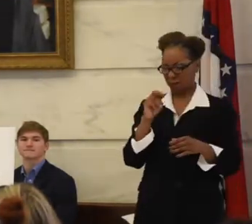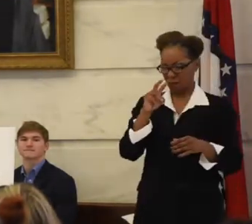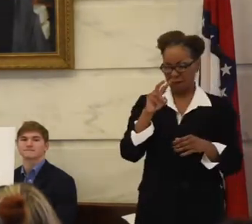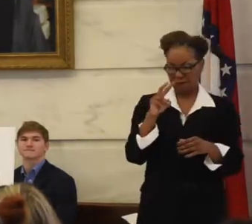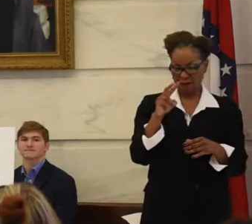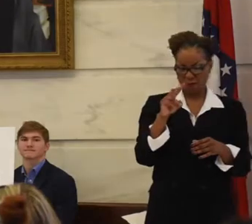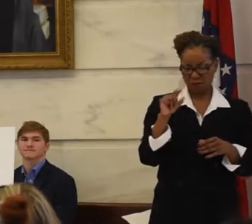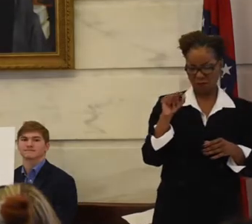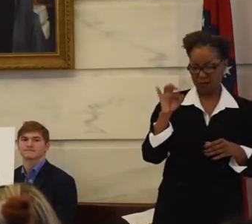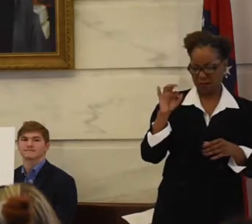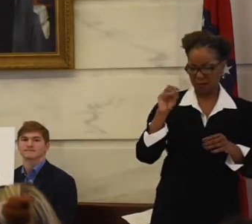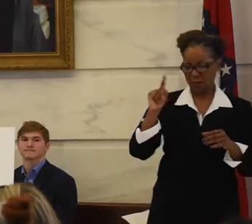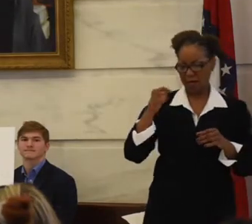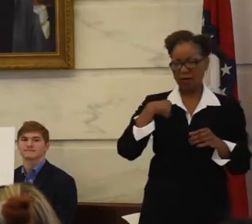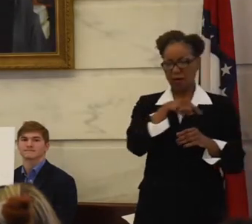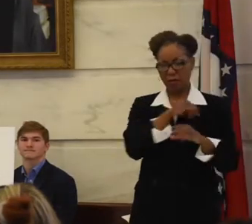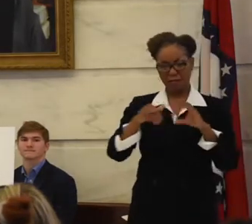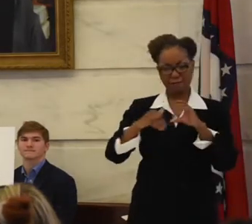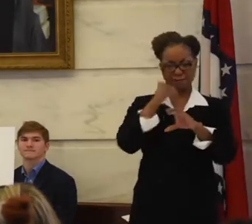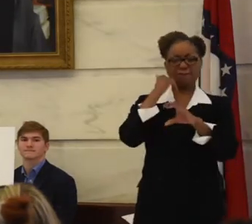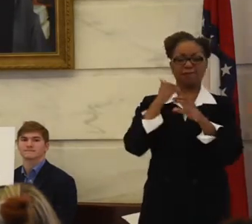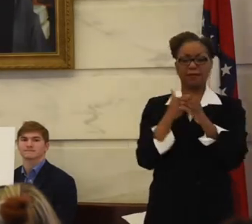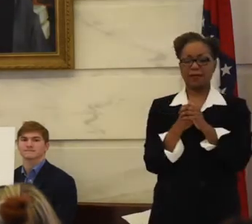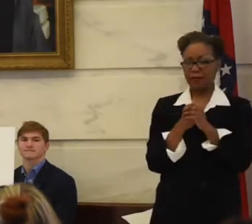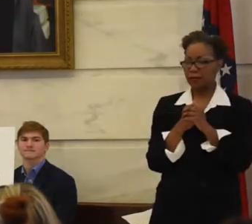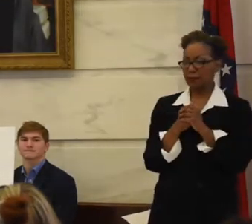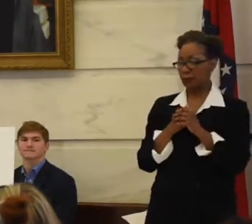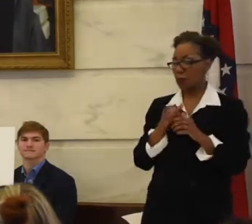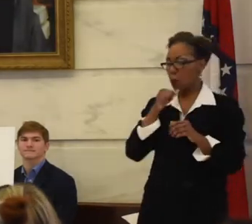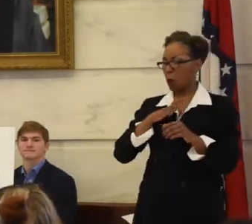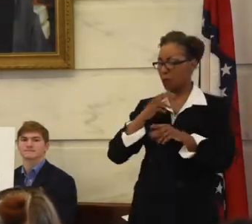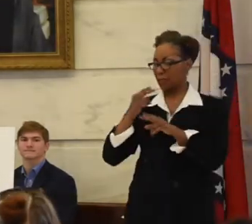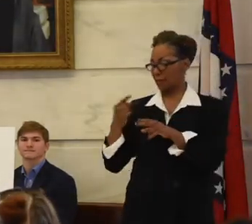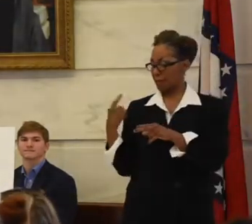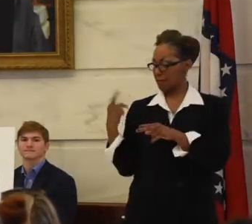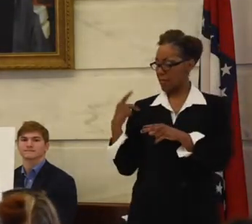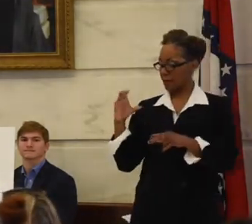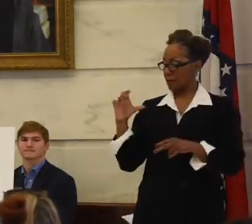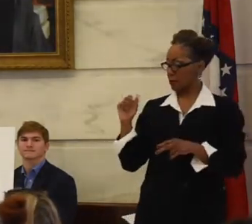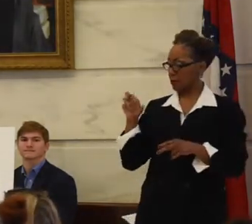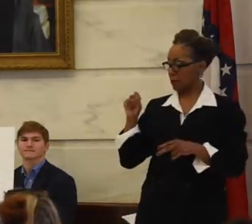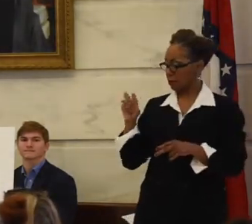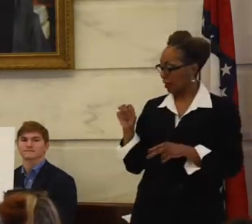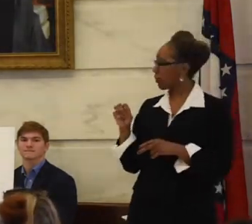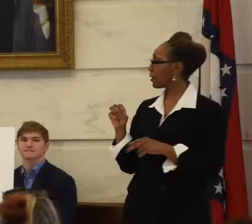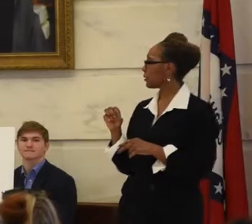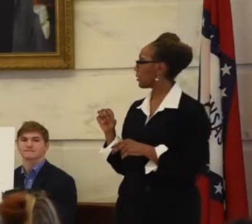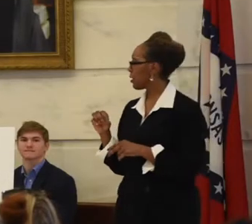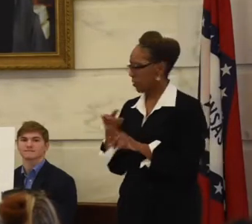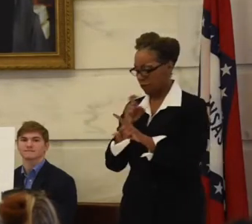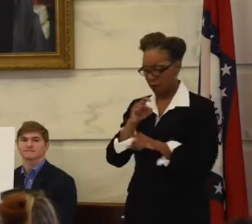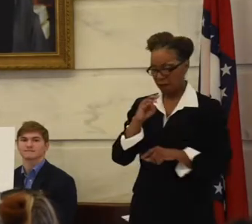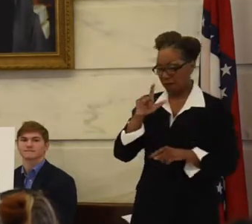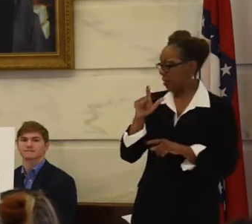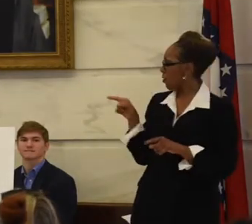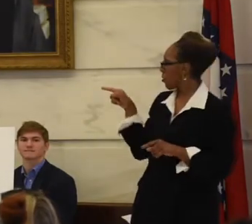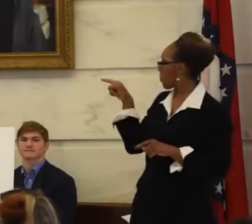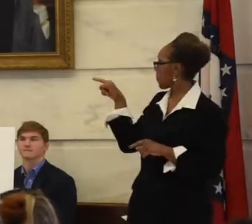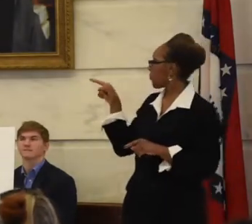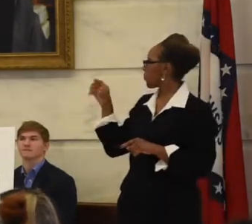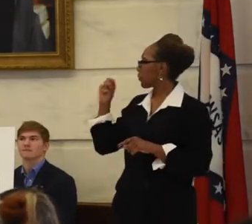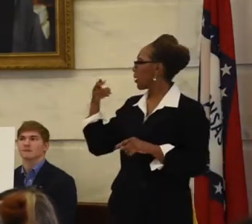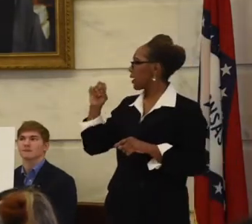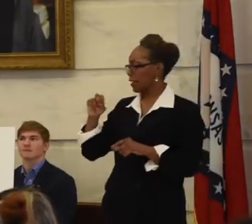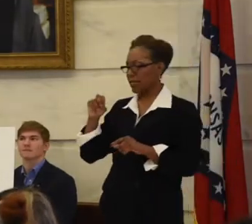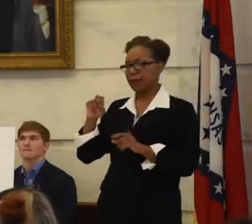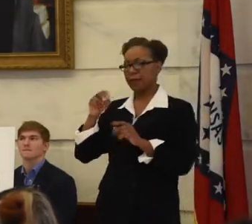November, right? We got an email back in November, Clarice and I, from Bill, who had visited